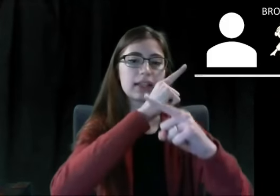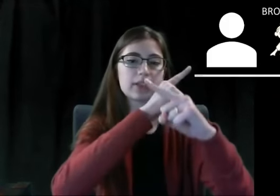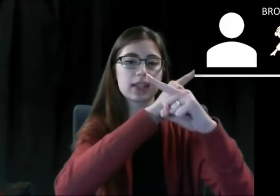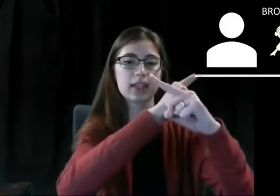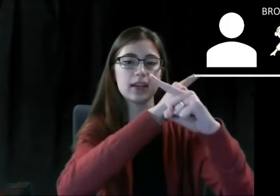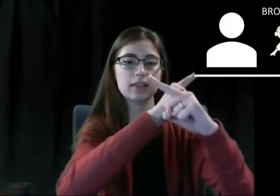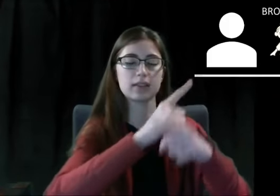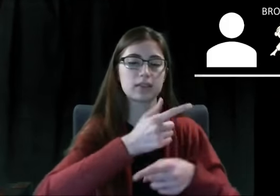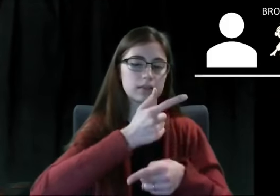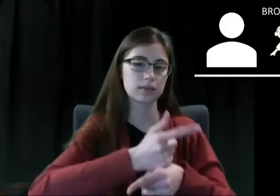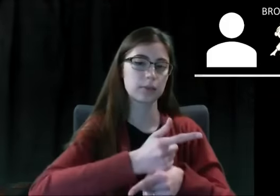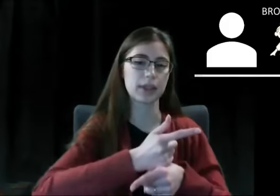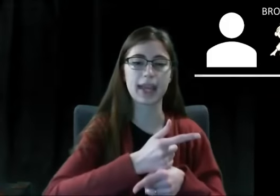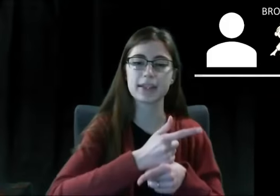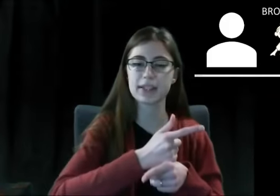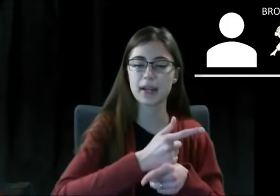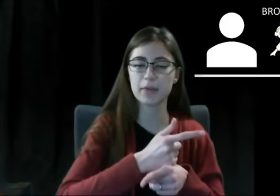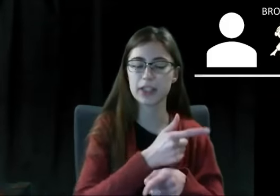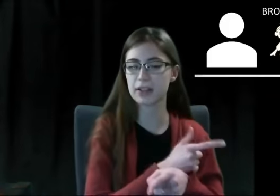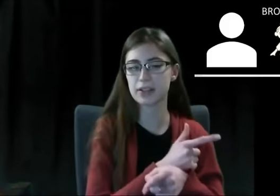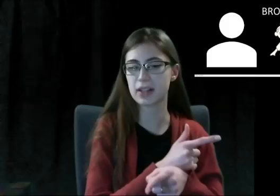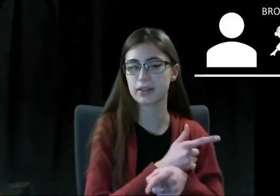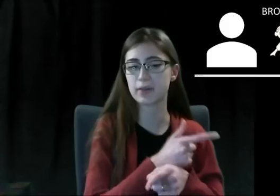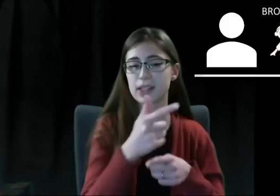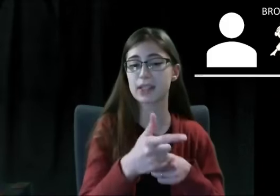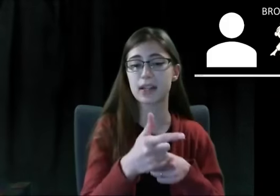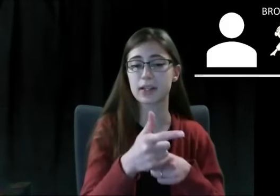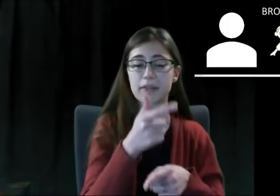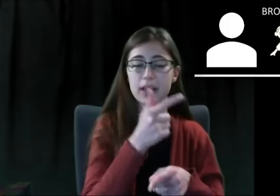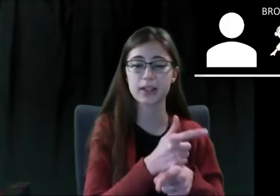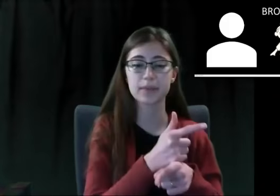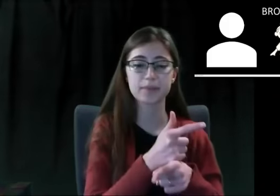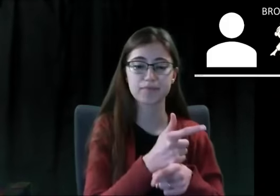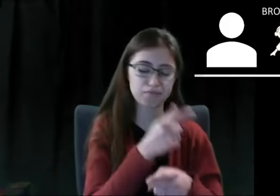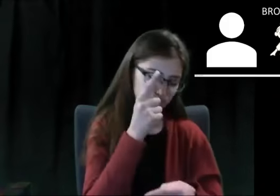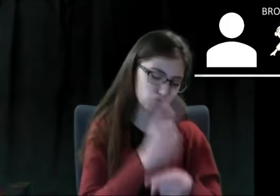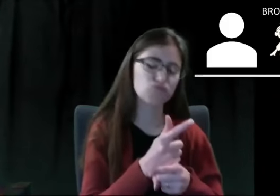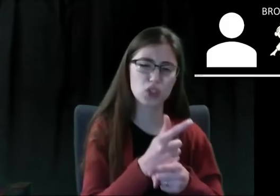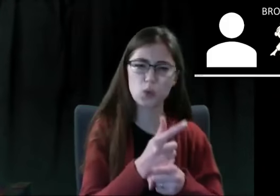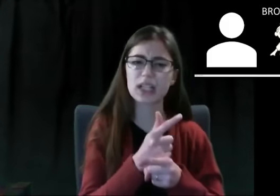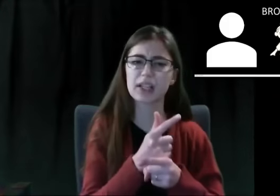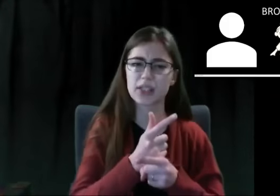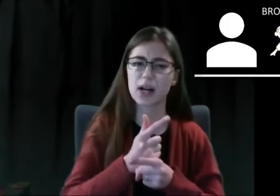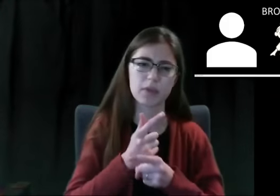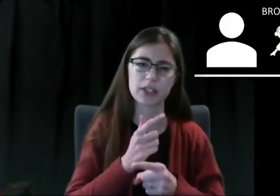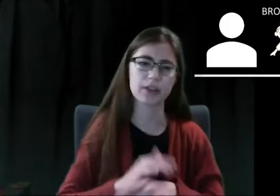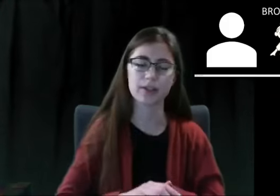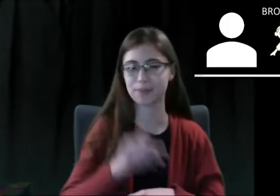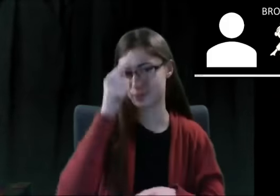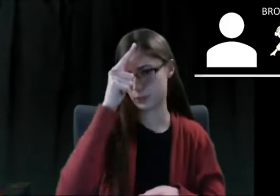like that with the hands on top of each other, so not on your wrist, not on your finger, squarely on top of each other.